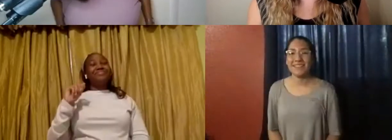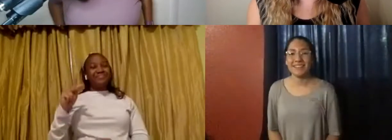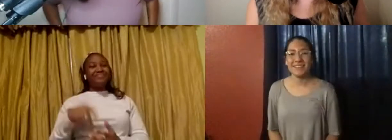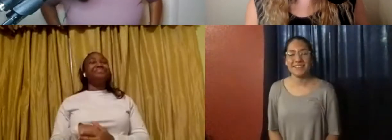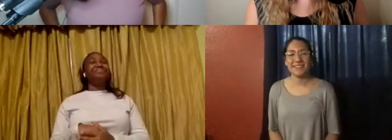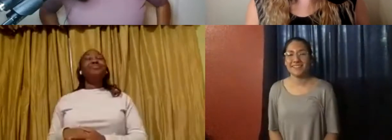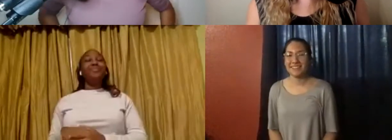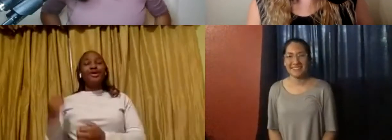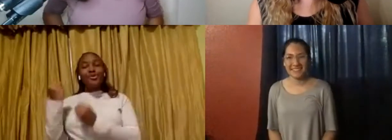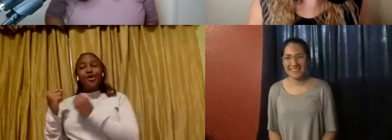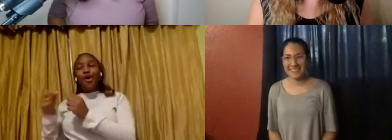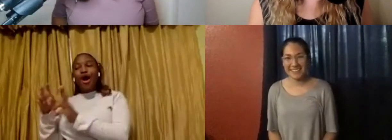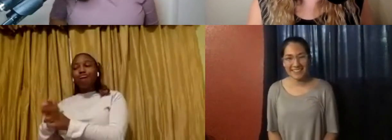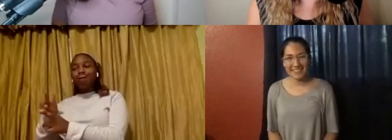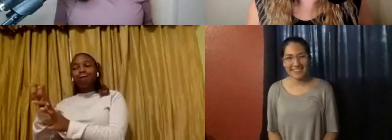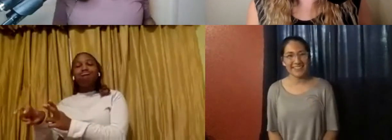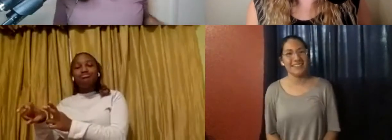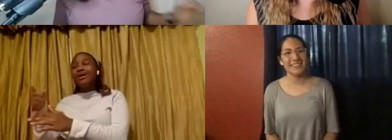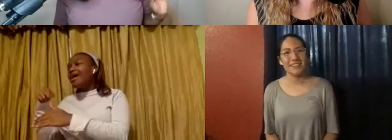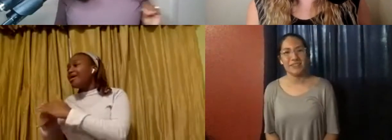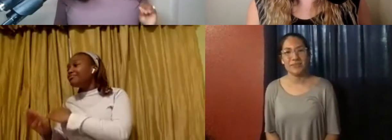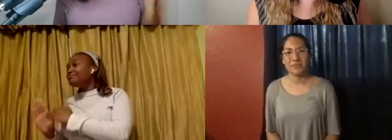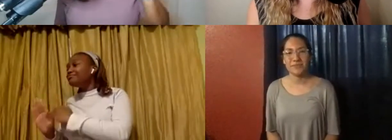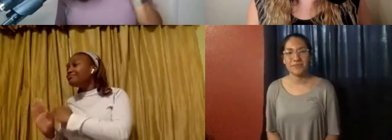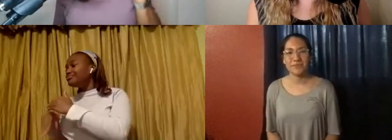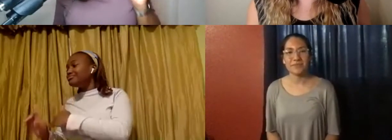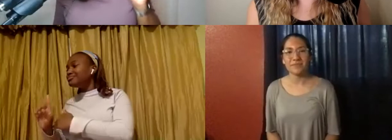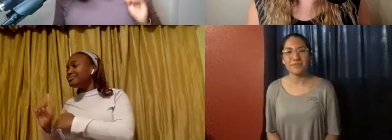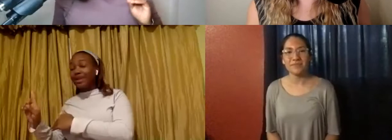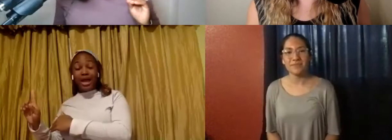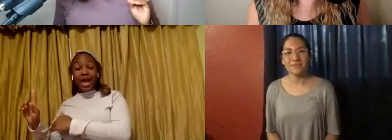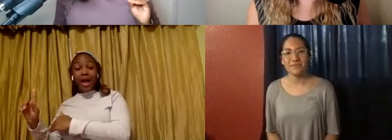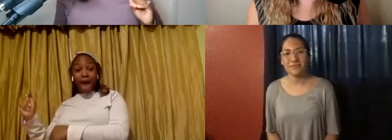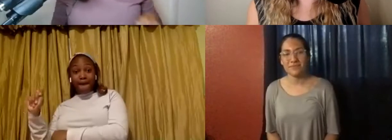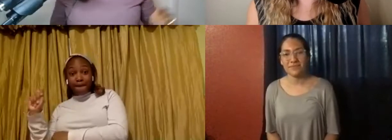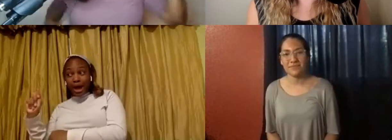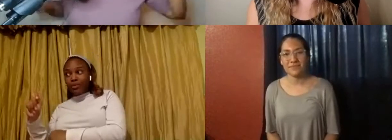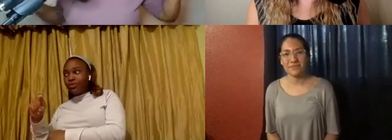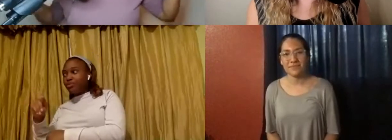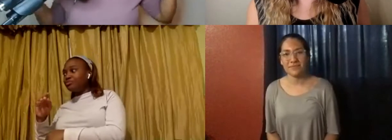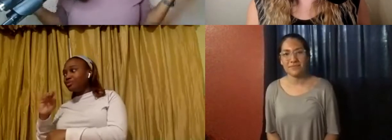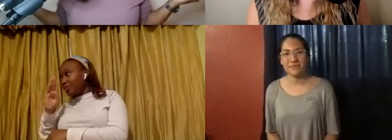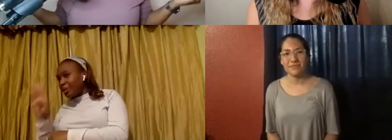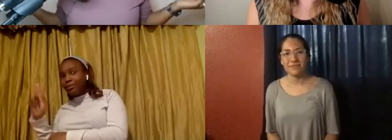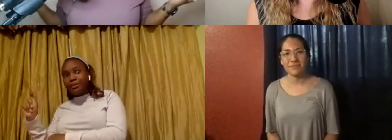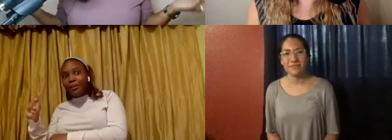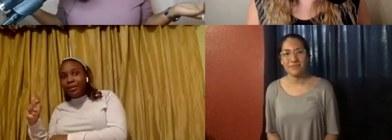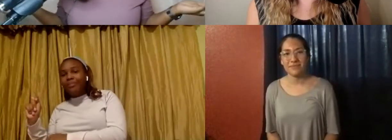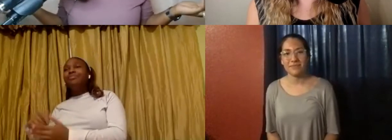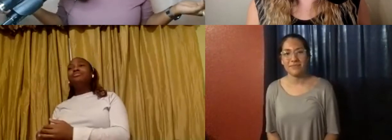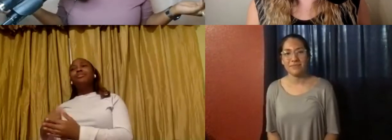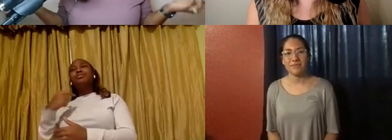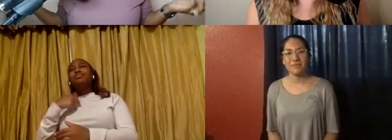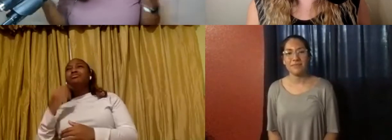Exactly. So I go and get out the car and I go immediately to the bathroom. But in my sixth grader brain, I'm looking in the mirror and I'm